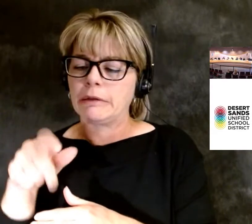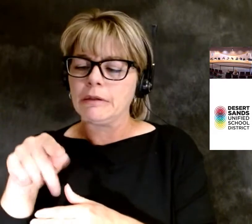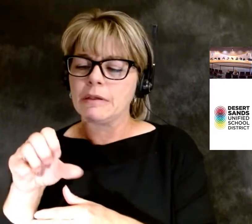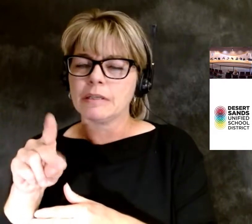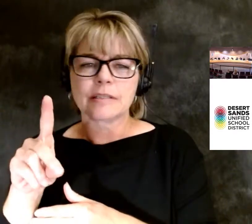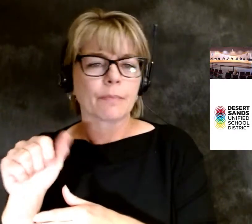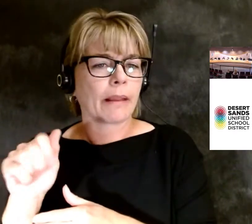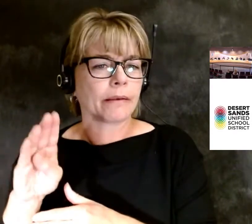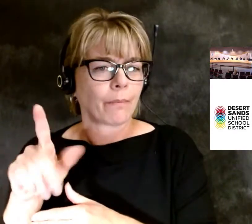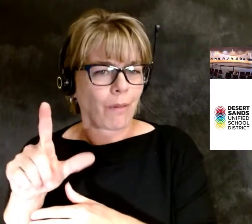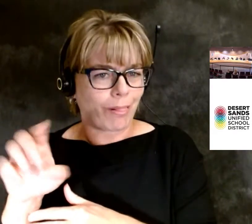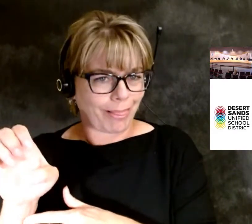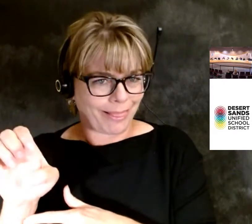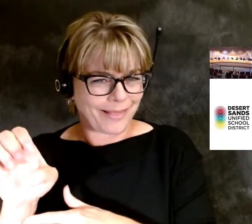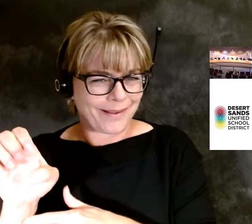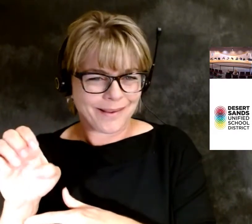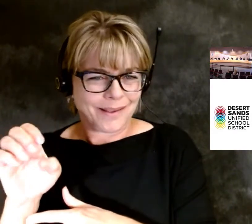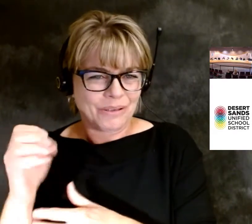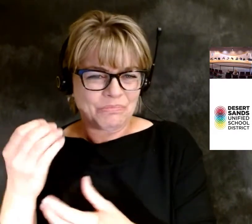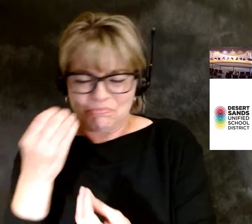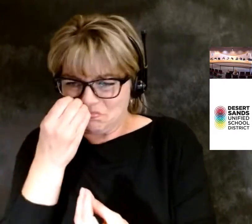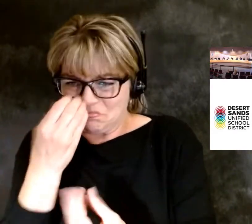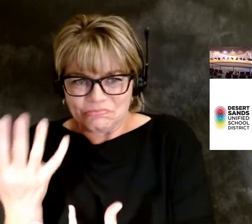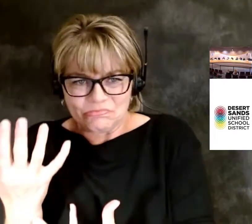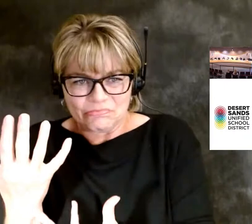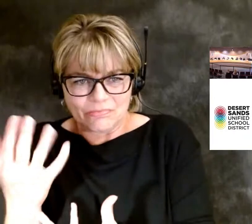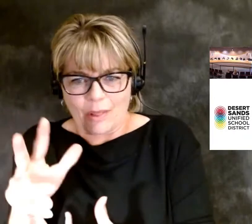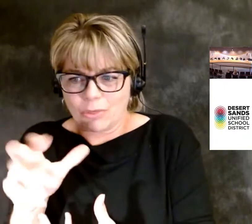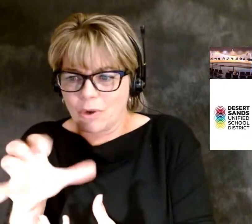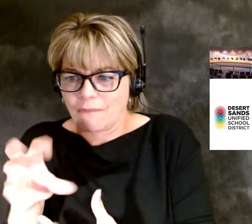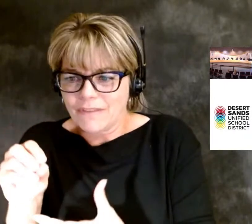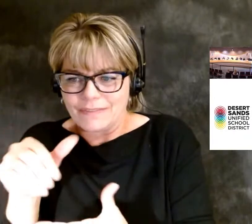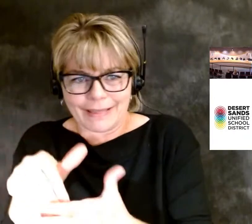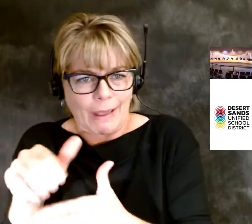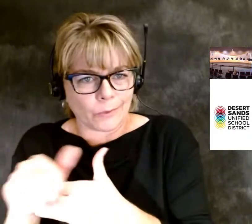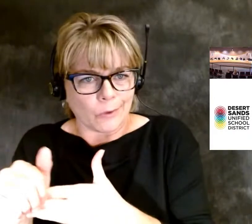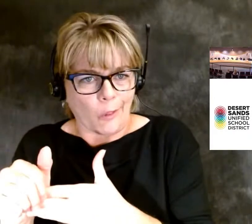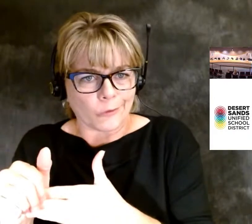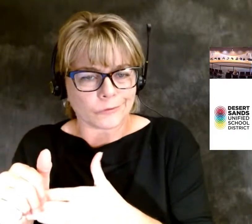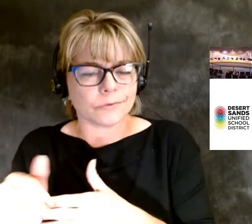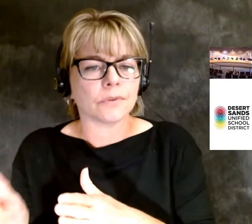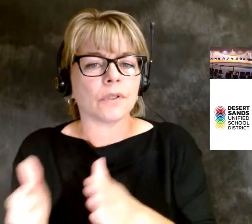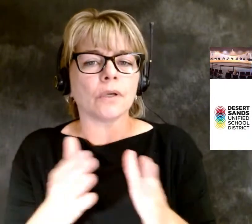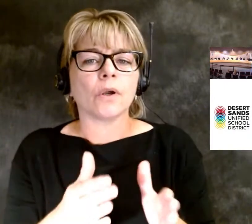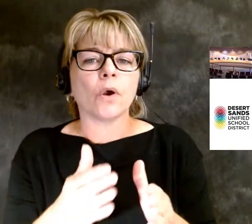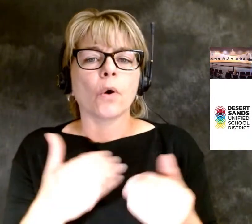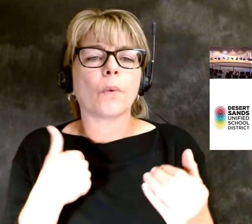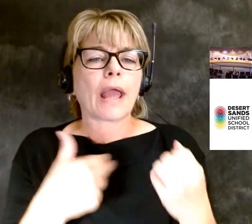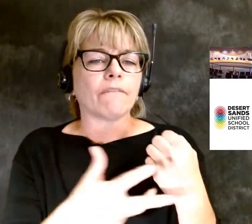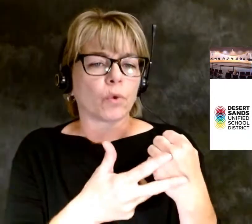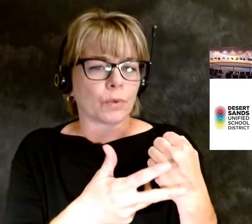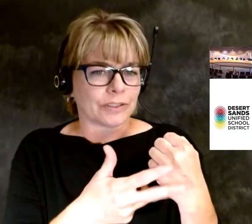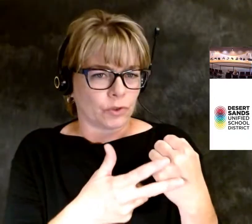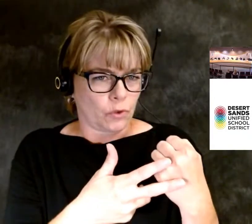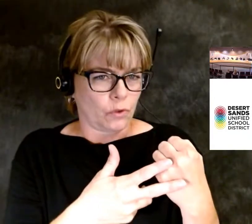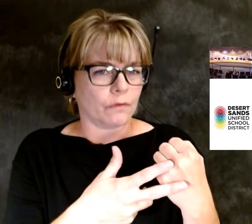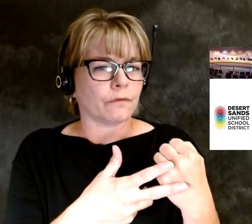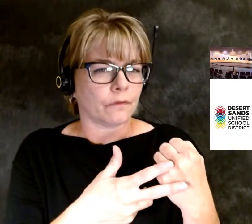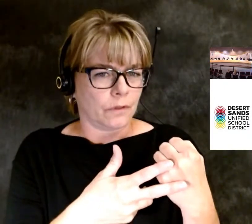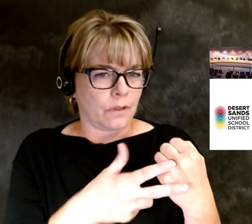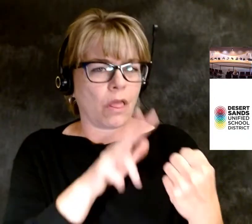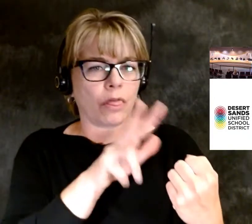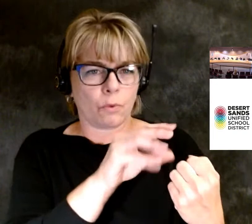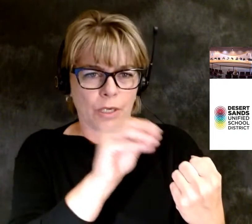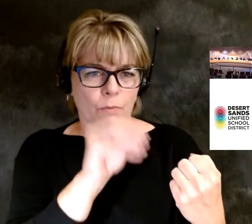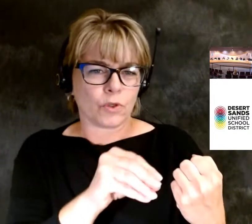$350,000. We have a reserve for uncertainty that's required based on a district of our size. We have to reserve